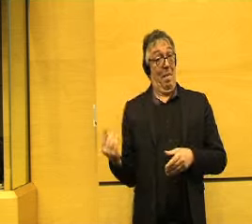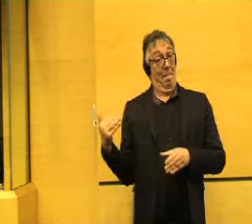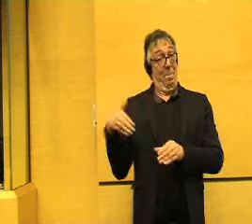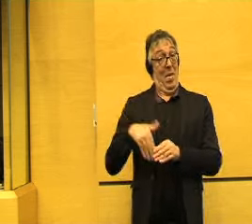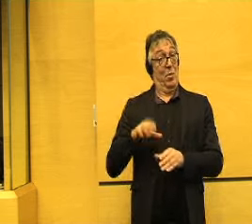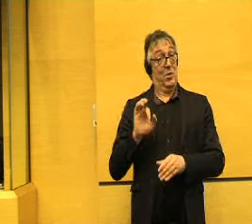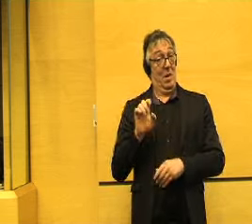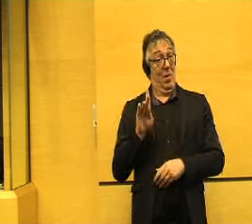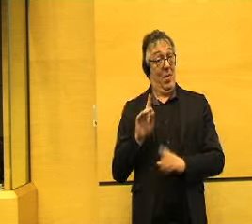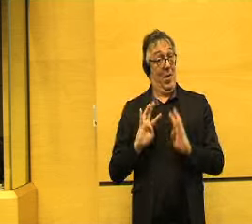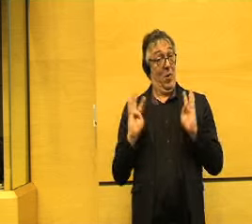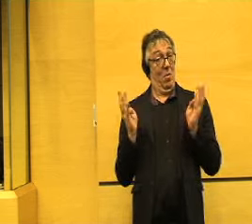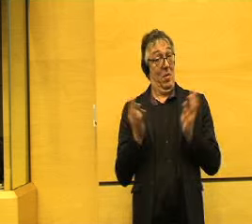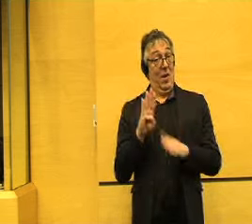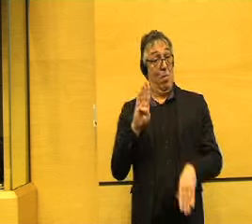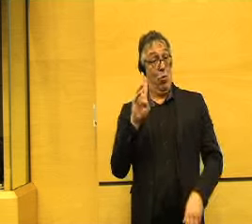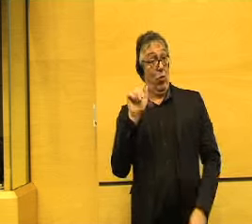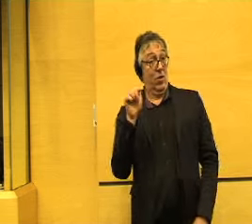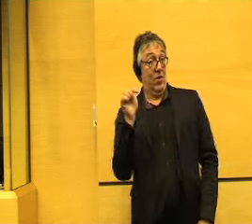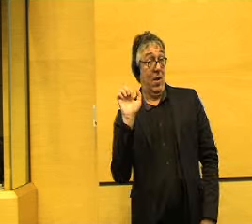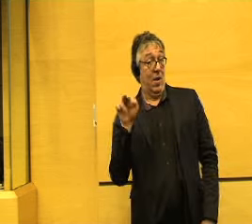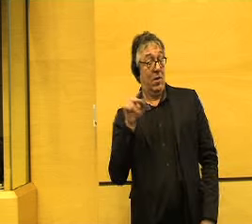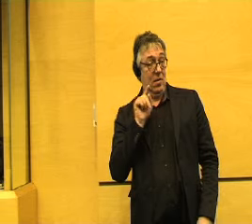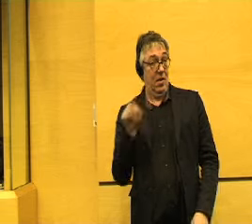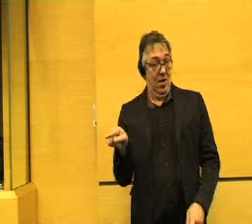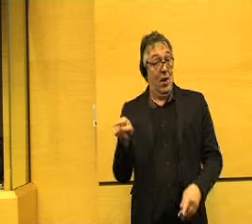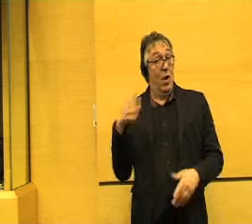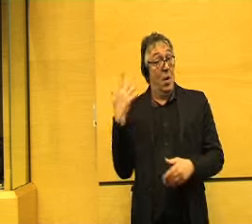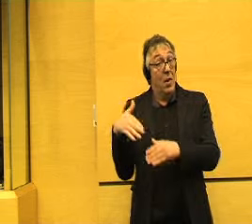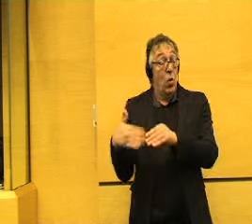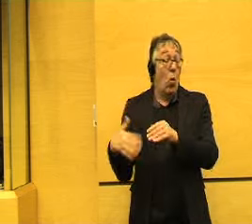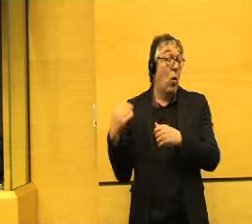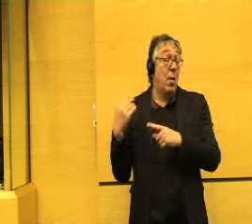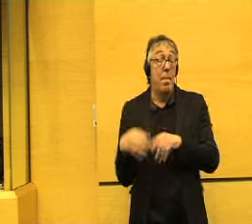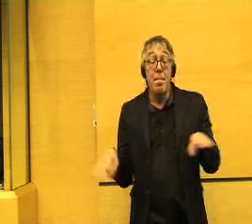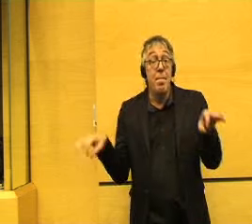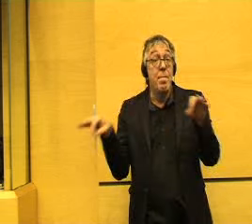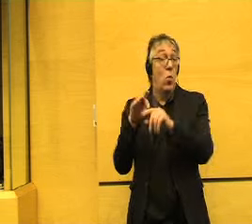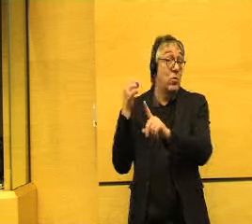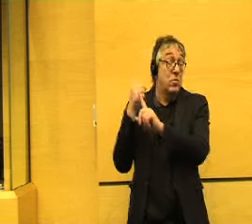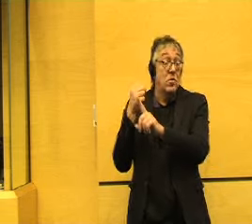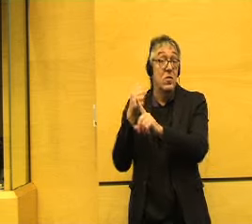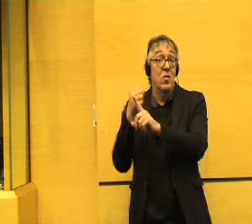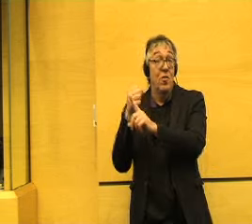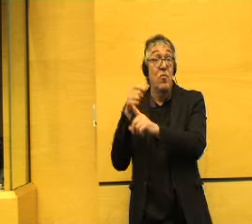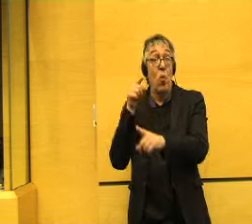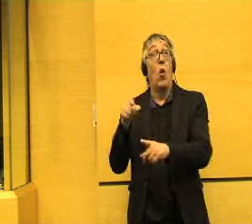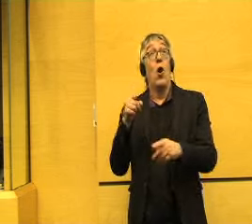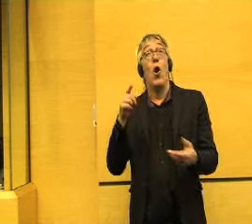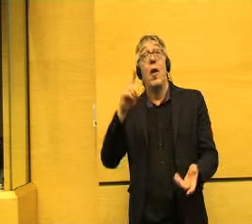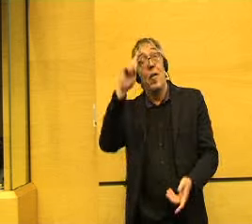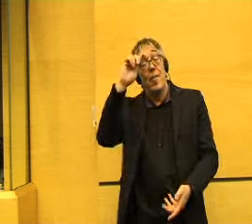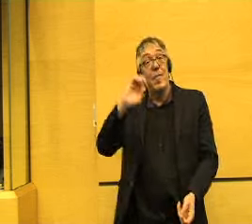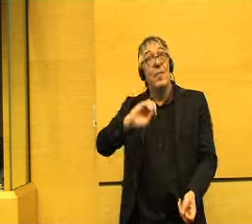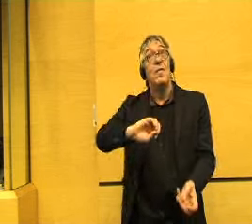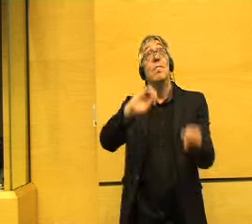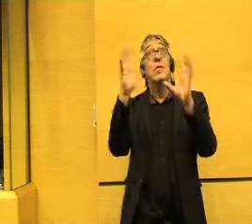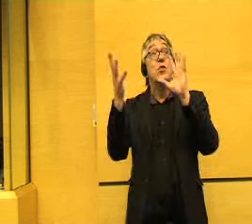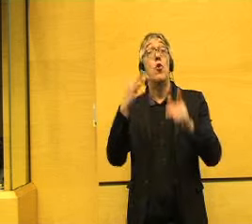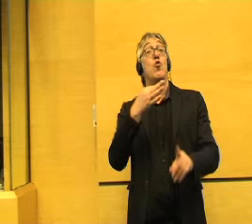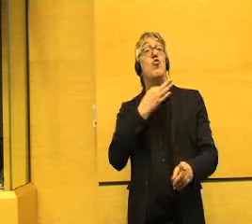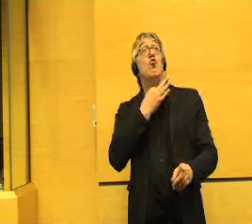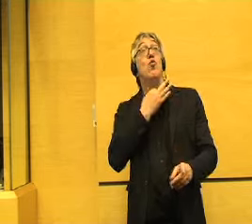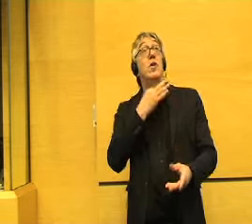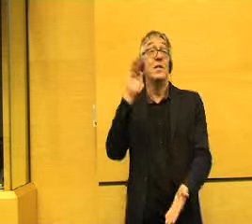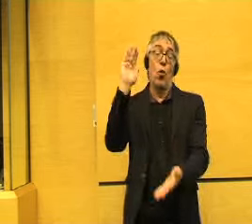been instrumental in disability inclusive disaster risk reduction, and I know he would also be disappointed with this answer